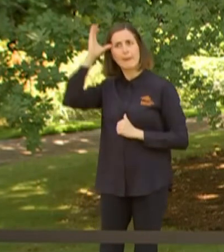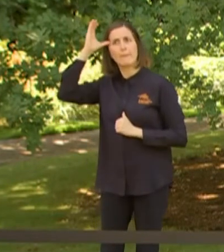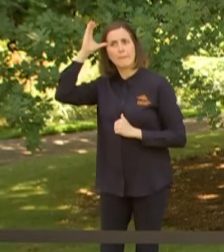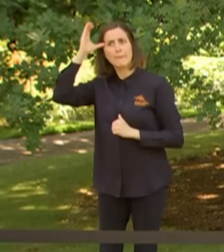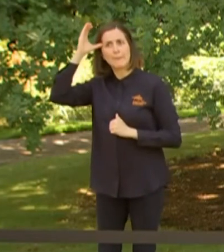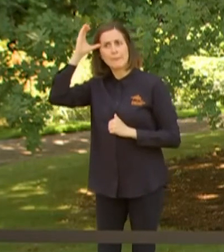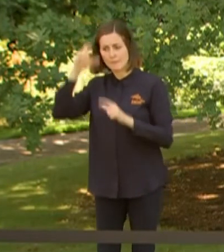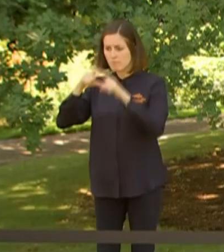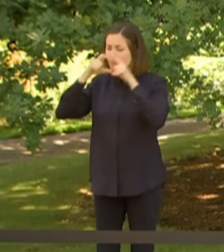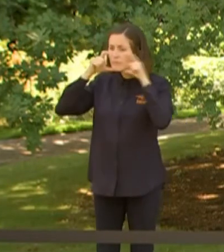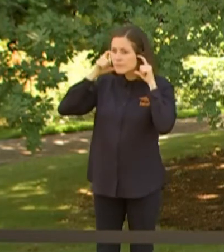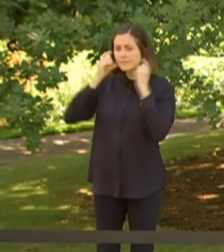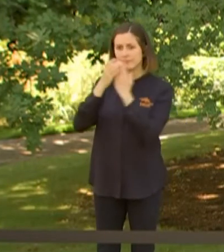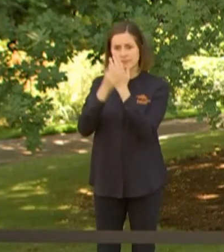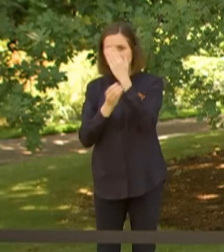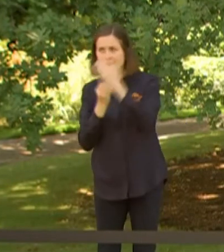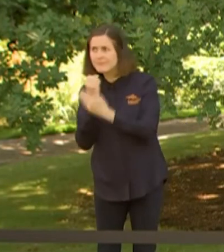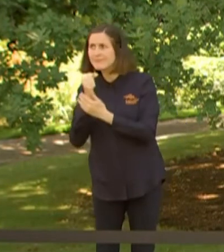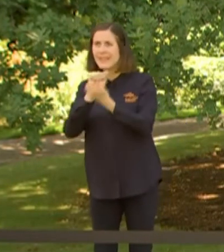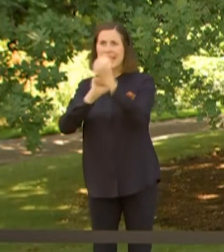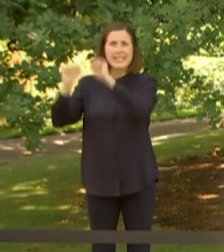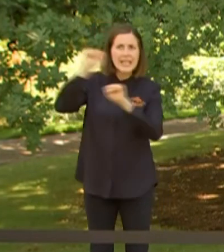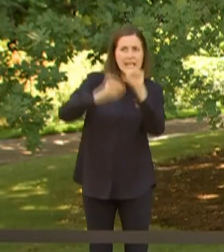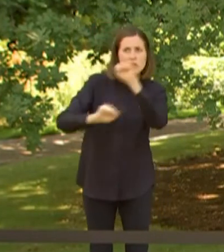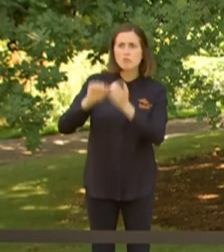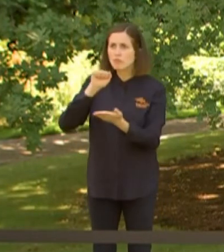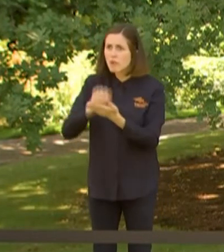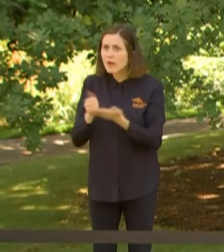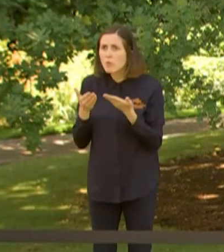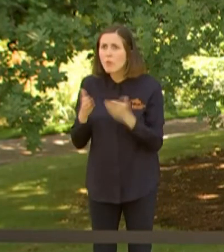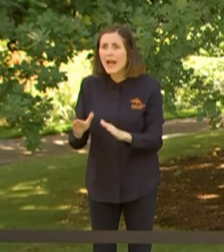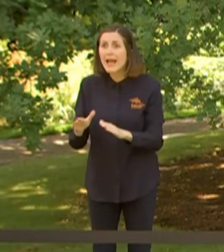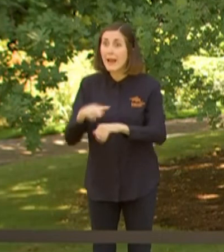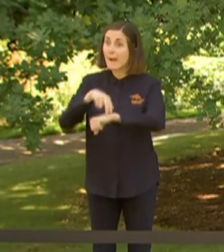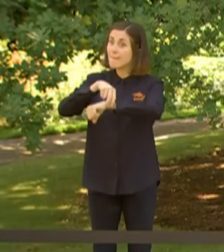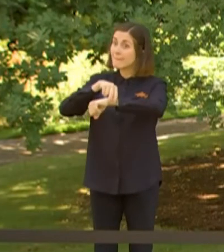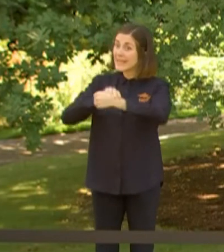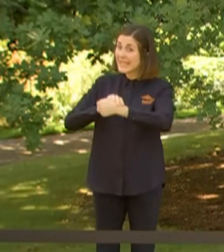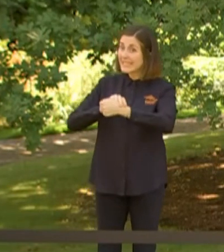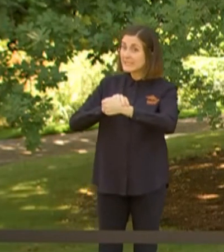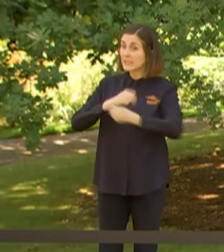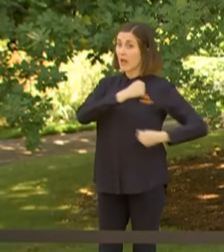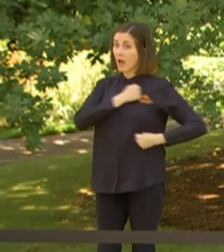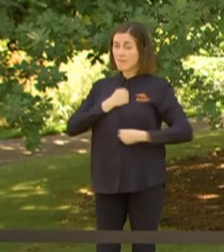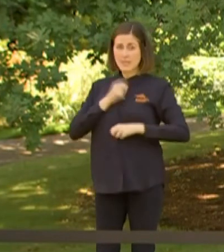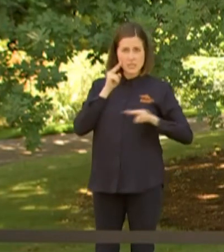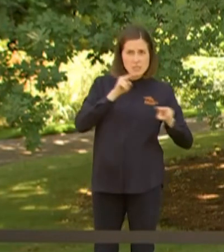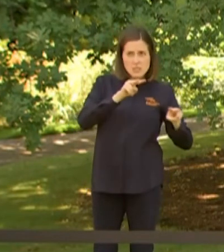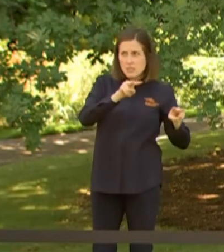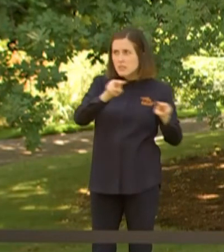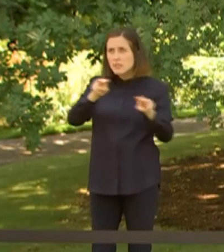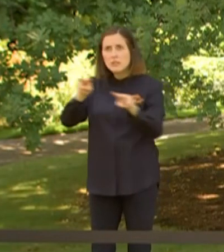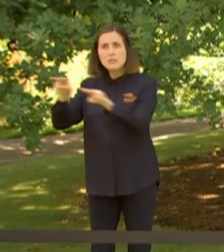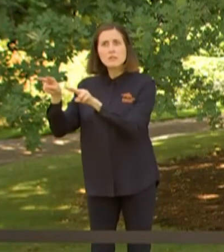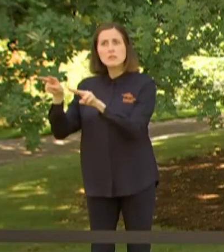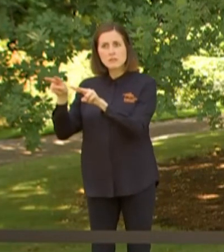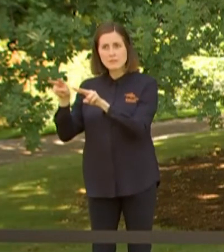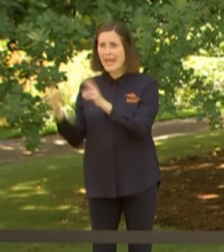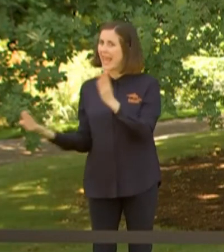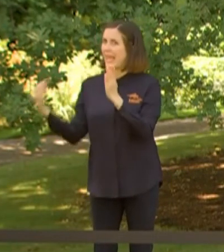exclusivity of our staff, that we will have independent audits regularly undertaken to make sure that